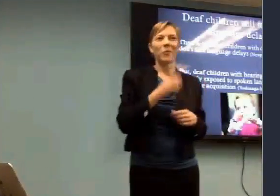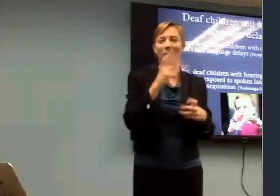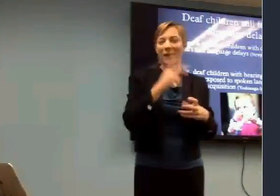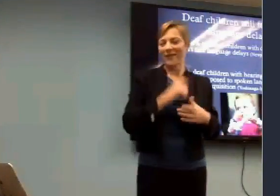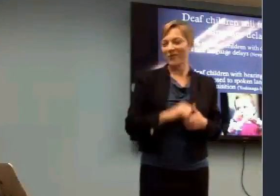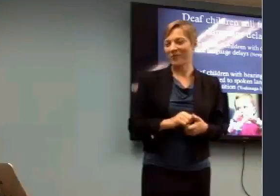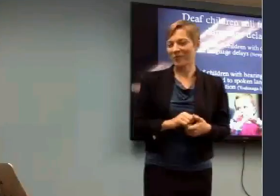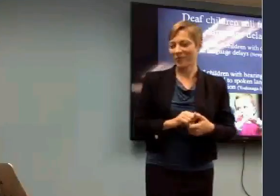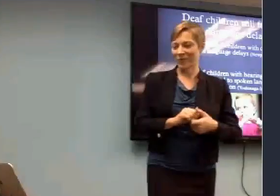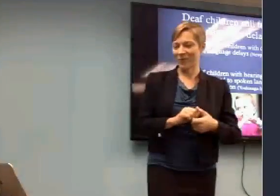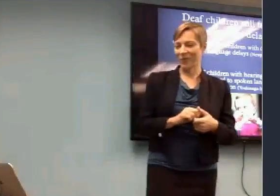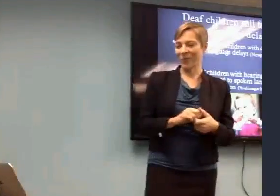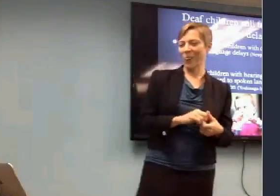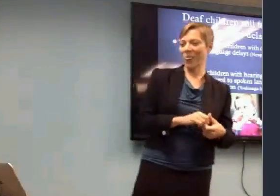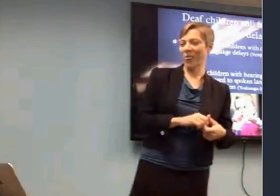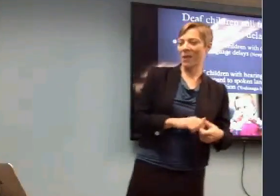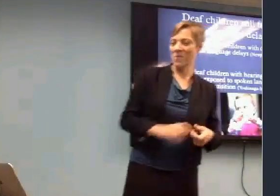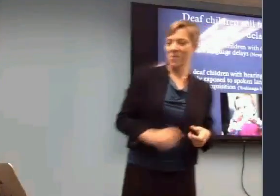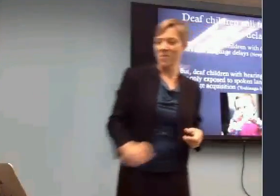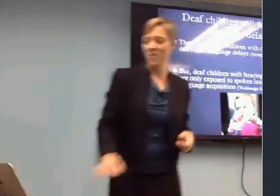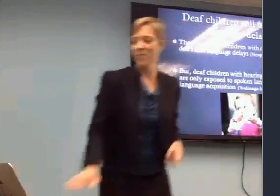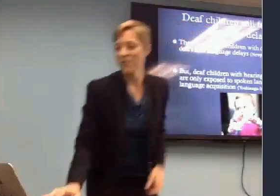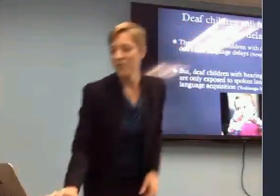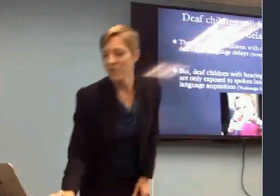Good, here we are, we're back.